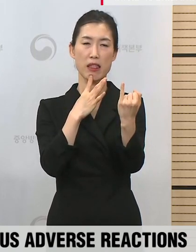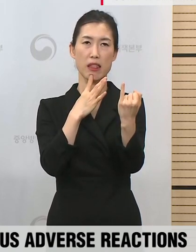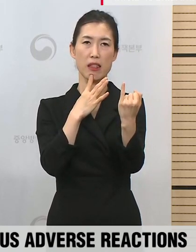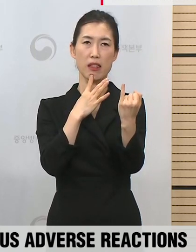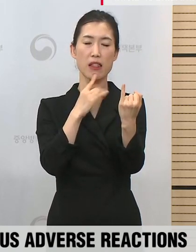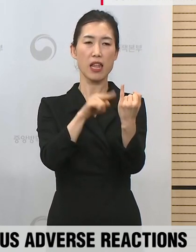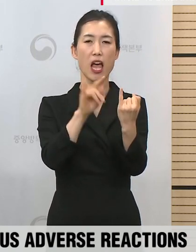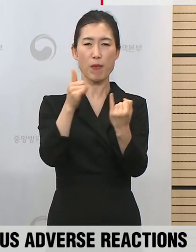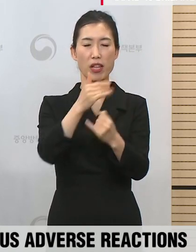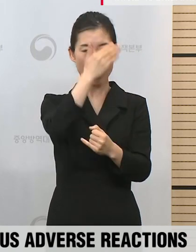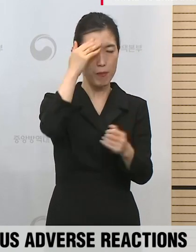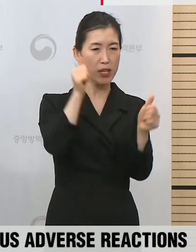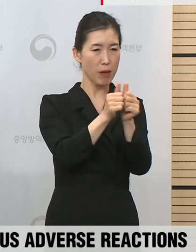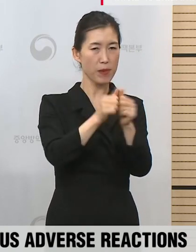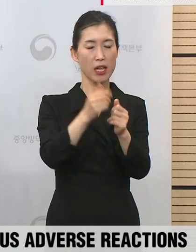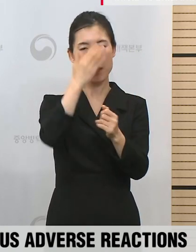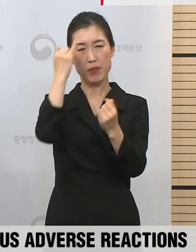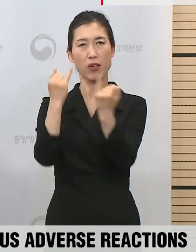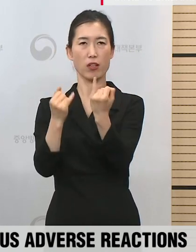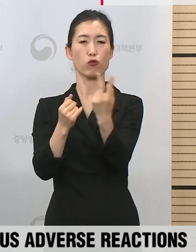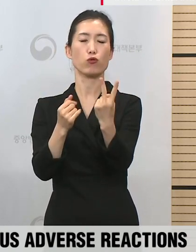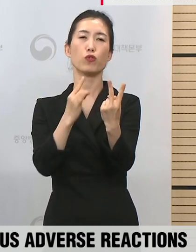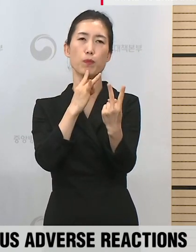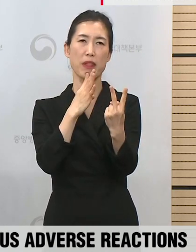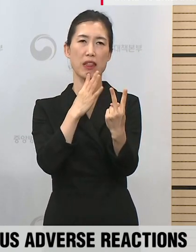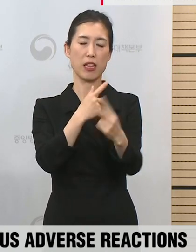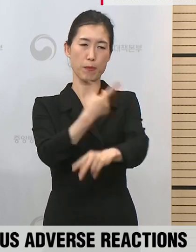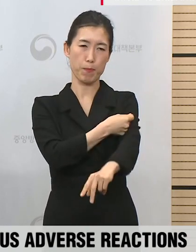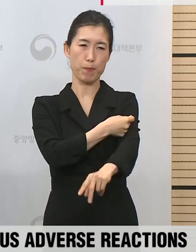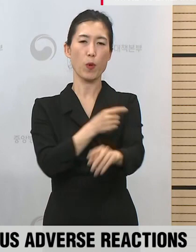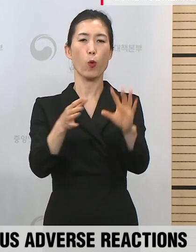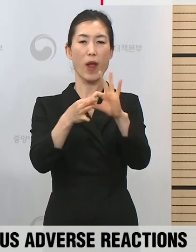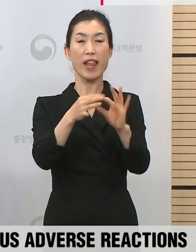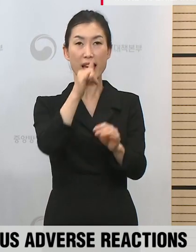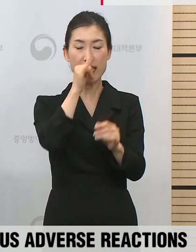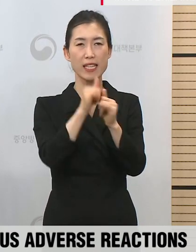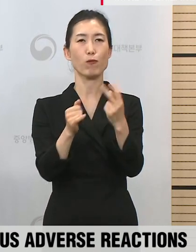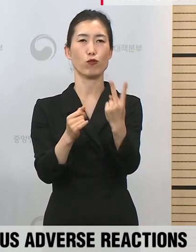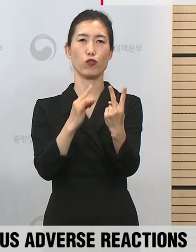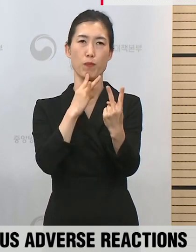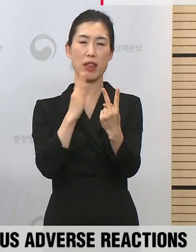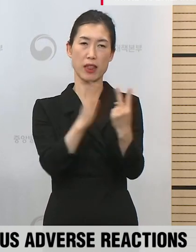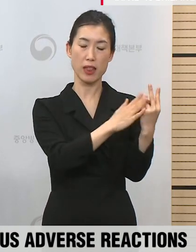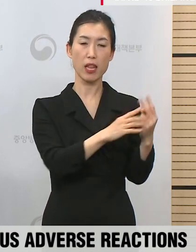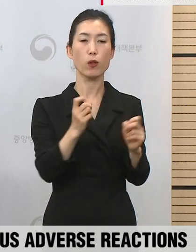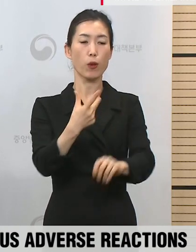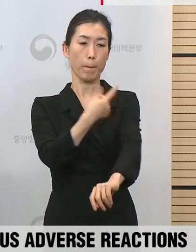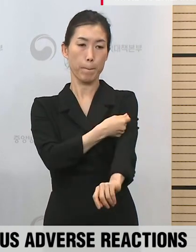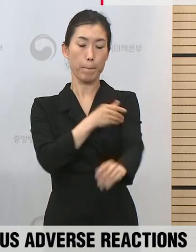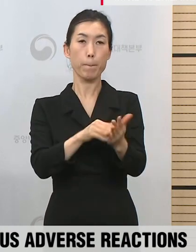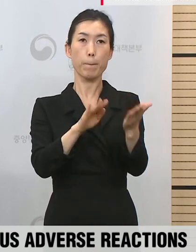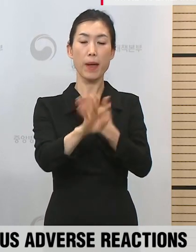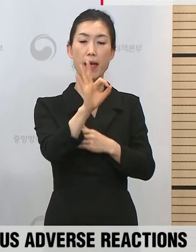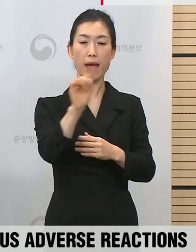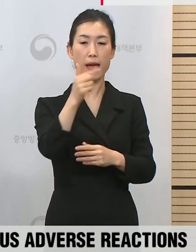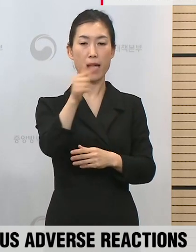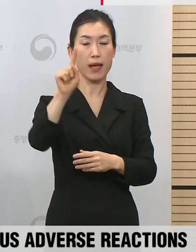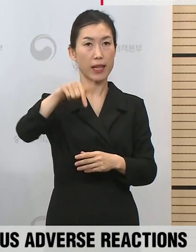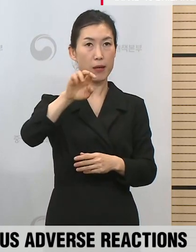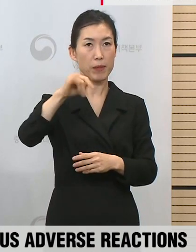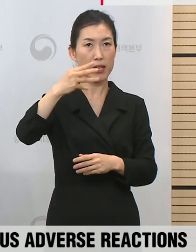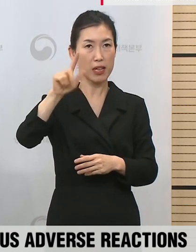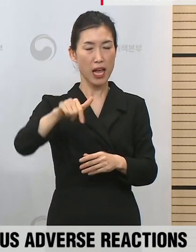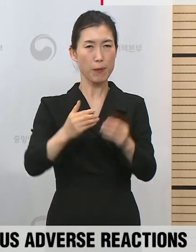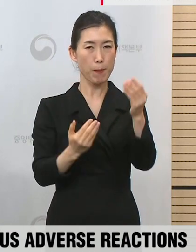her female, which has been going under treatment after seeing some CTV symptoms. And there were these